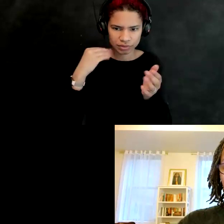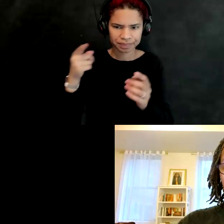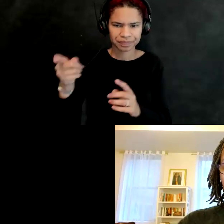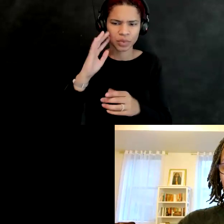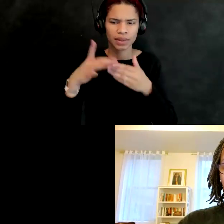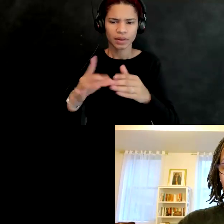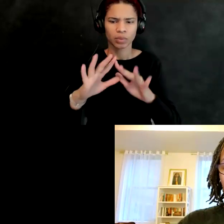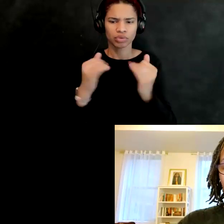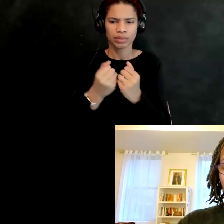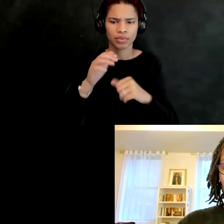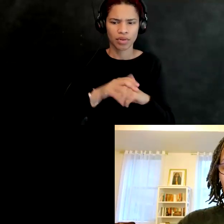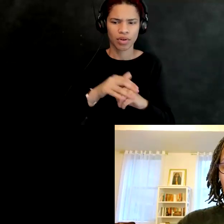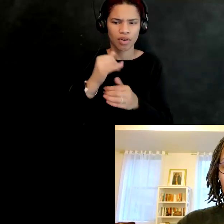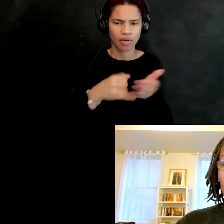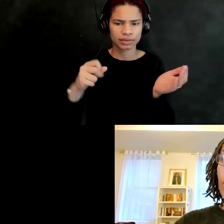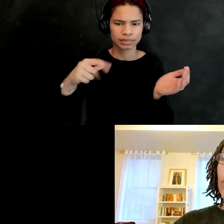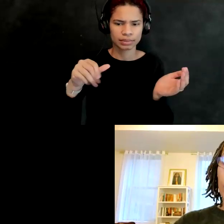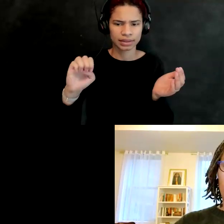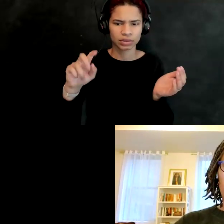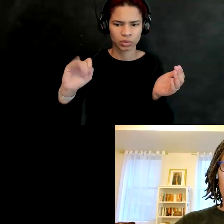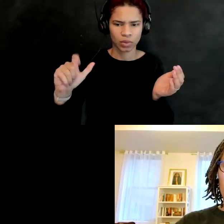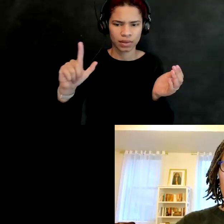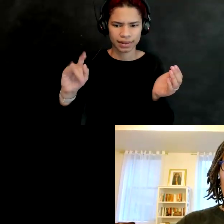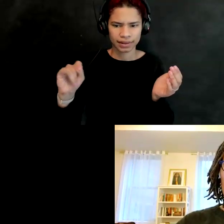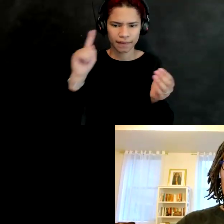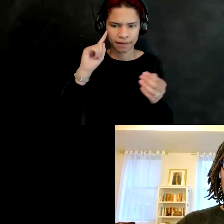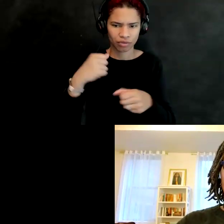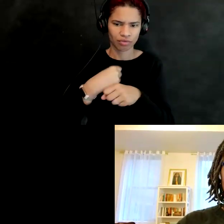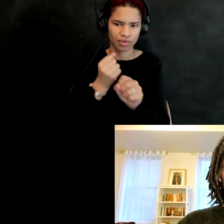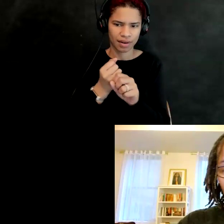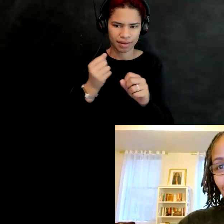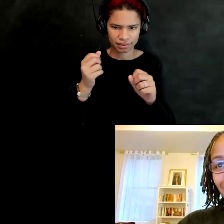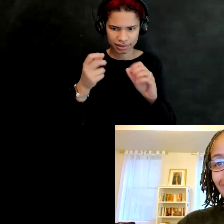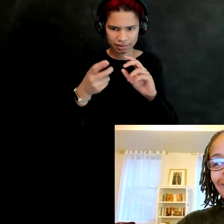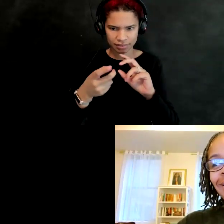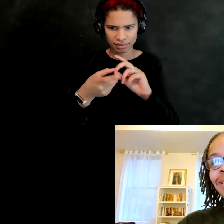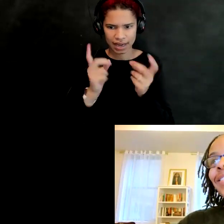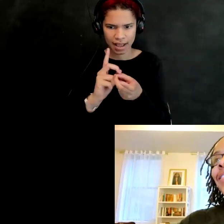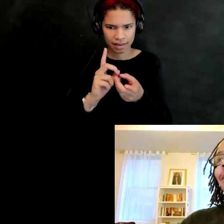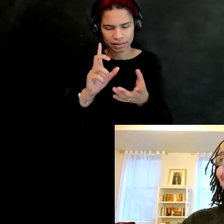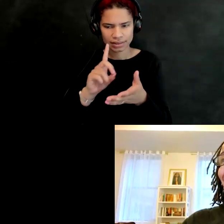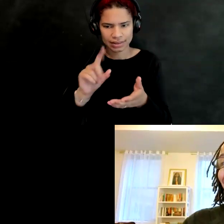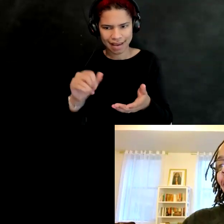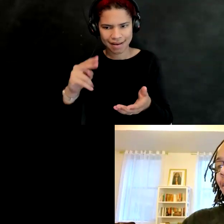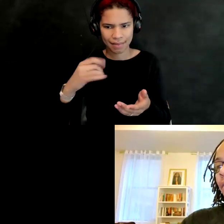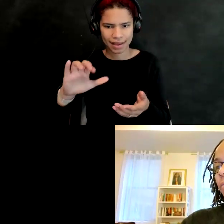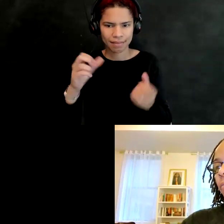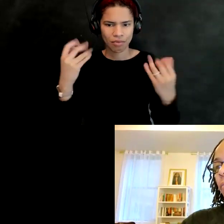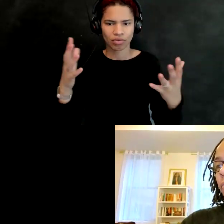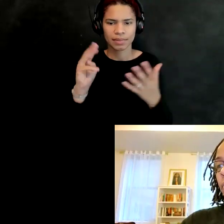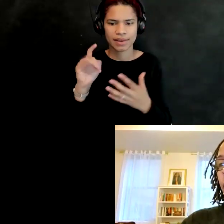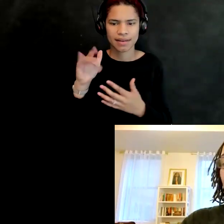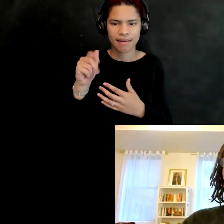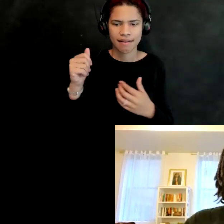dynamic multimedia history projects. So, Thembi, we're thrilled that you're here and excited about your